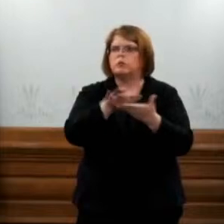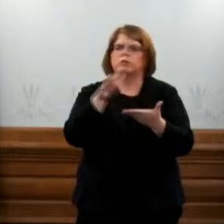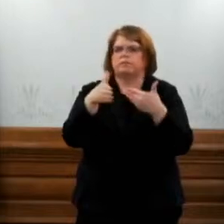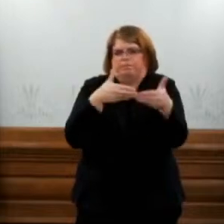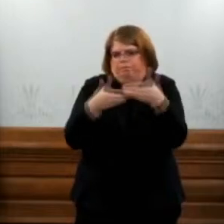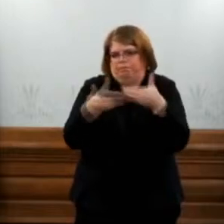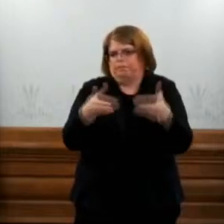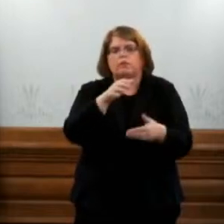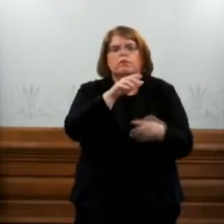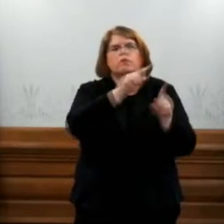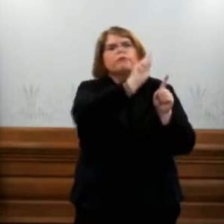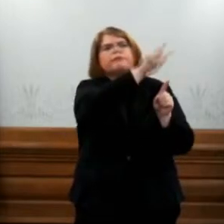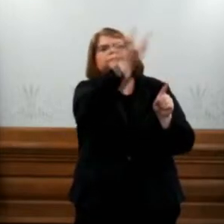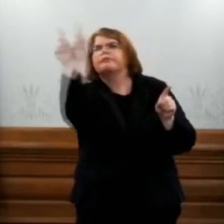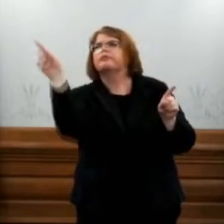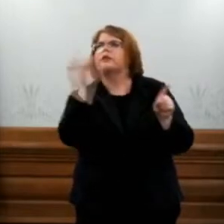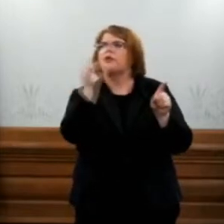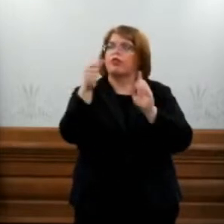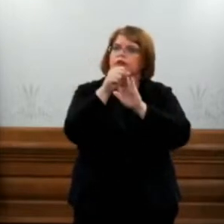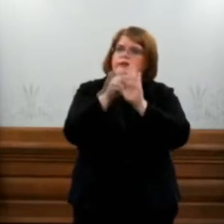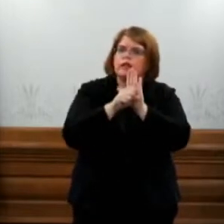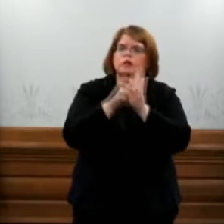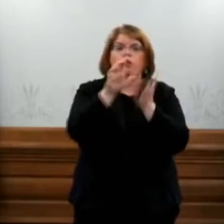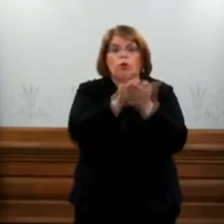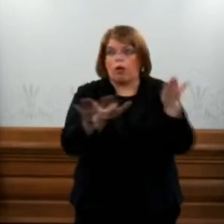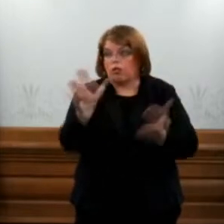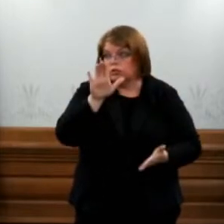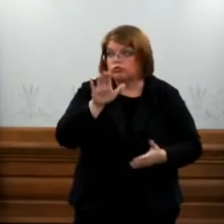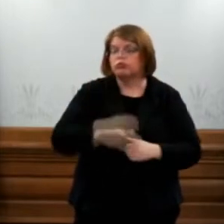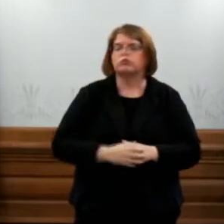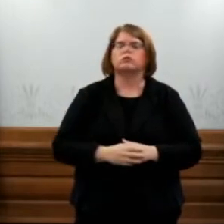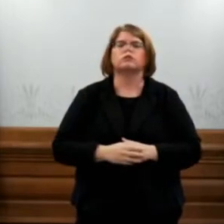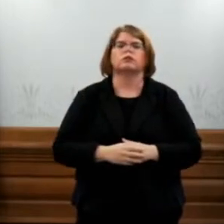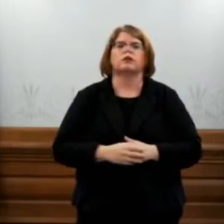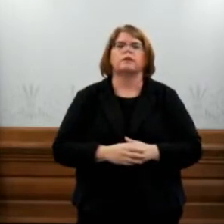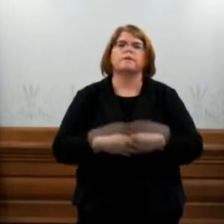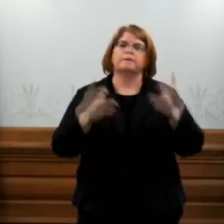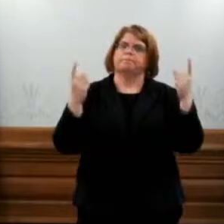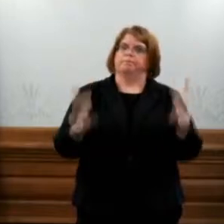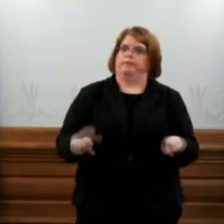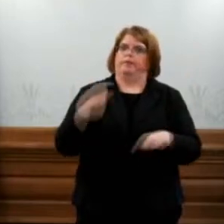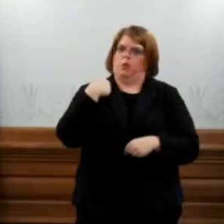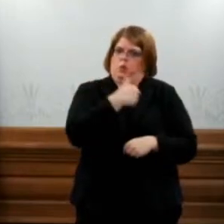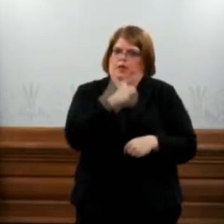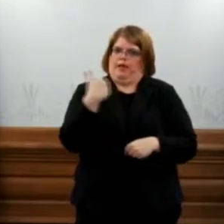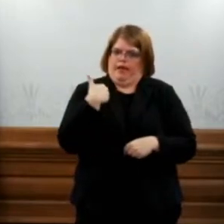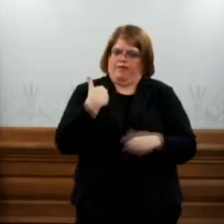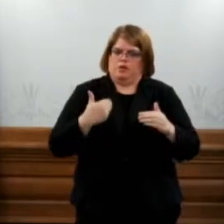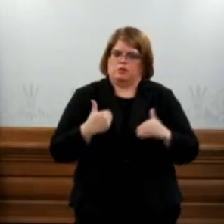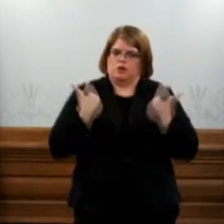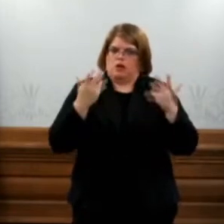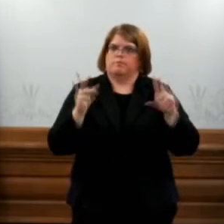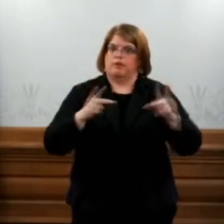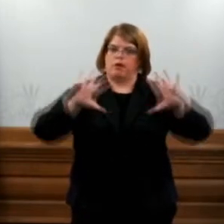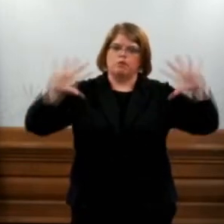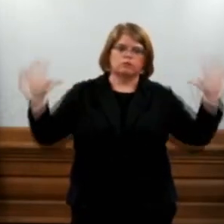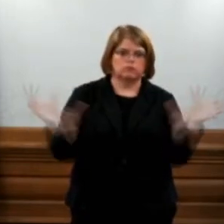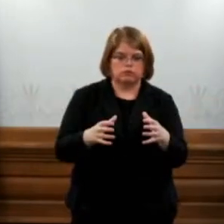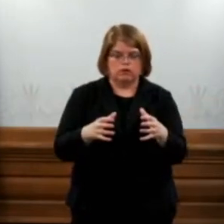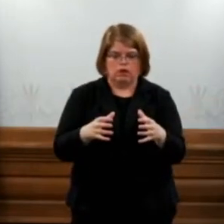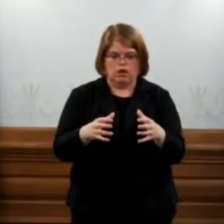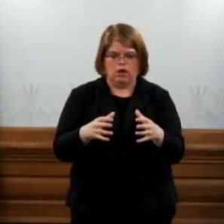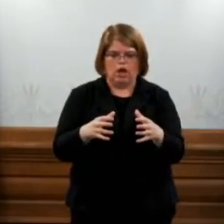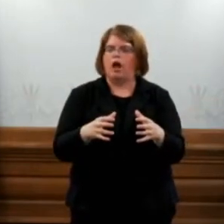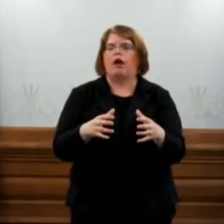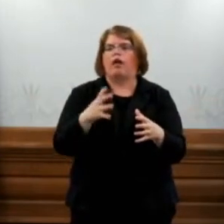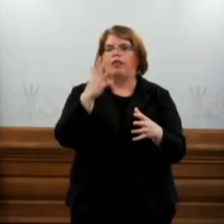in other states that we've seen reports of, or even colleges, when we have especially these younger people getting together, the disease